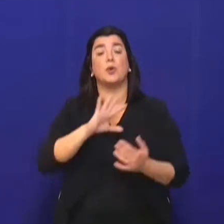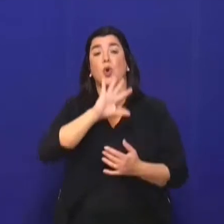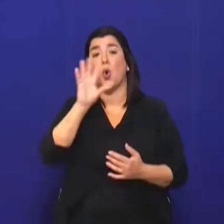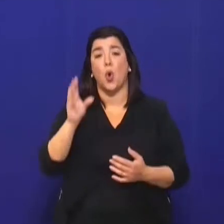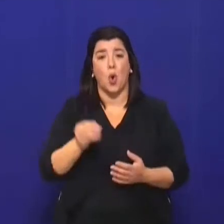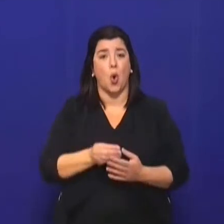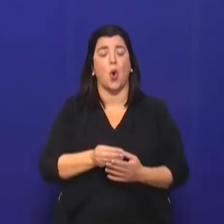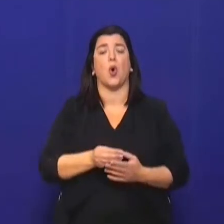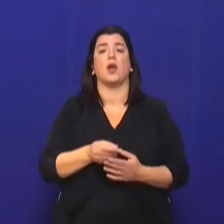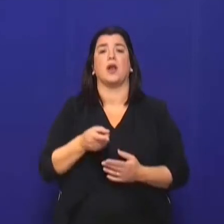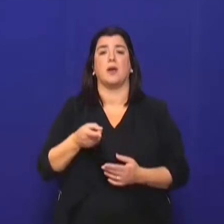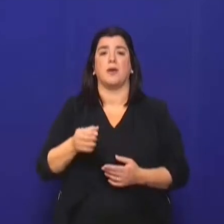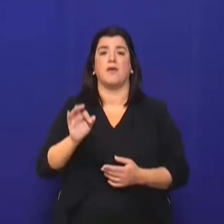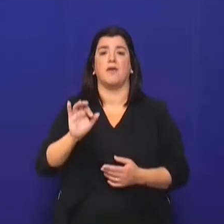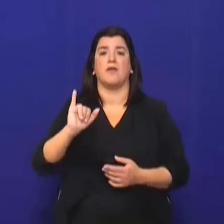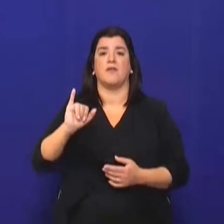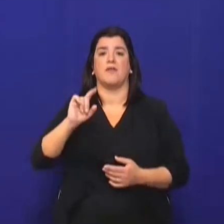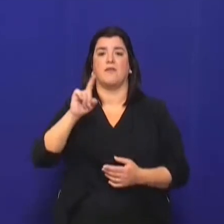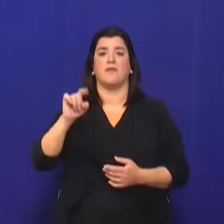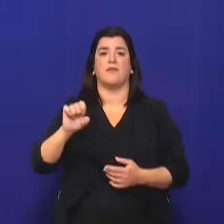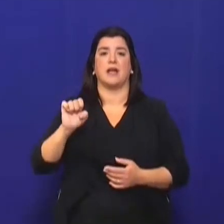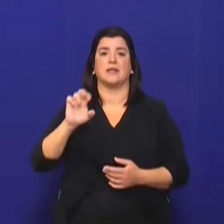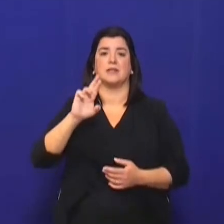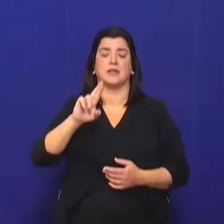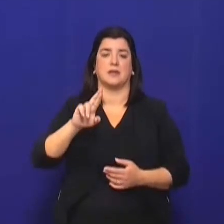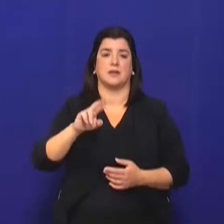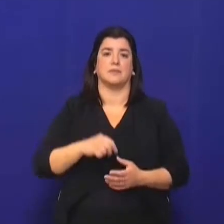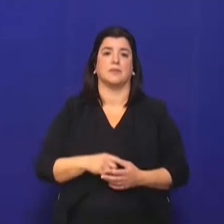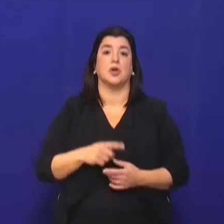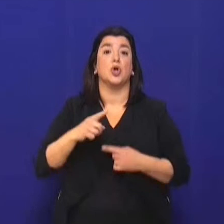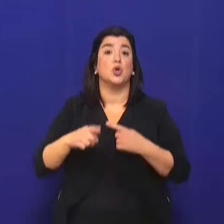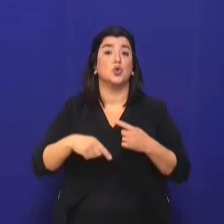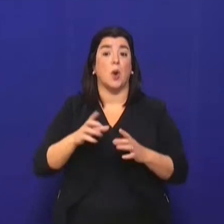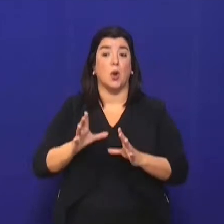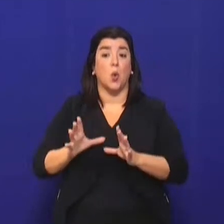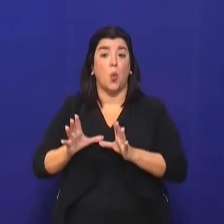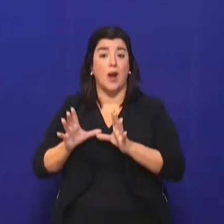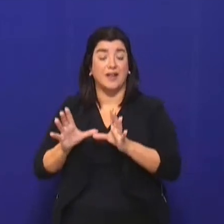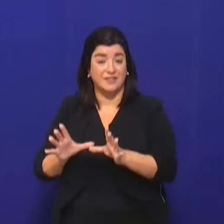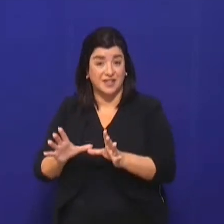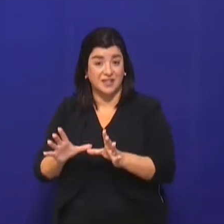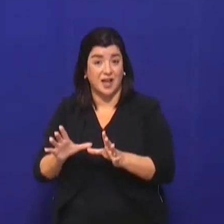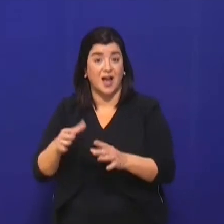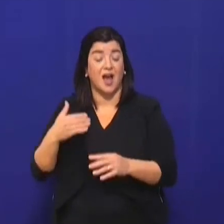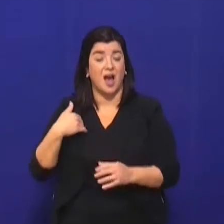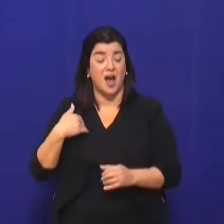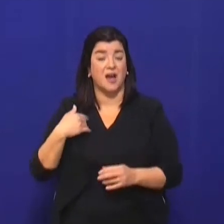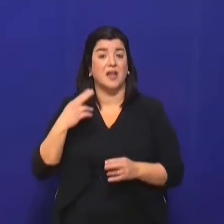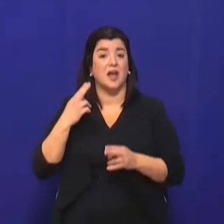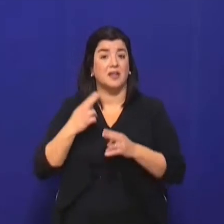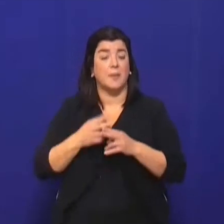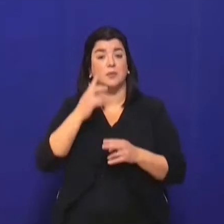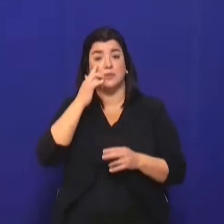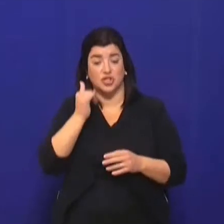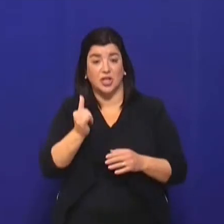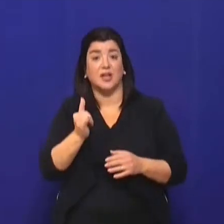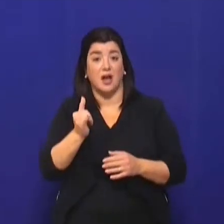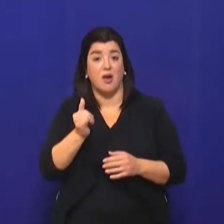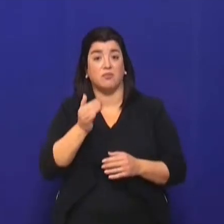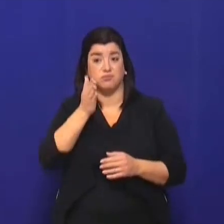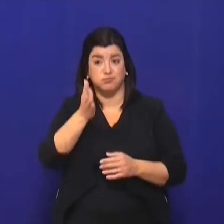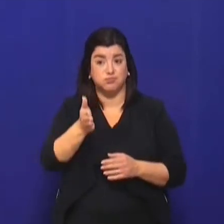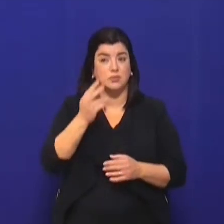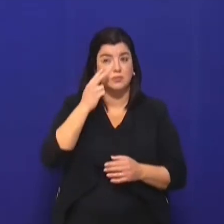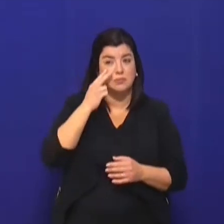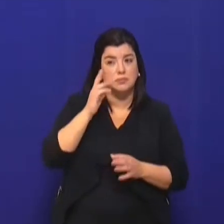minn tal-Pfizer. Dwar karantina, aħna namlu l-inspections tagħna fuq nies